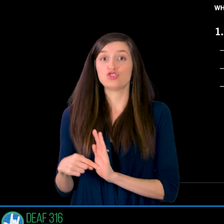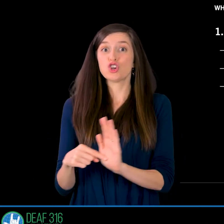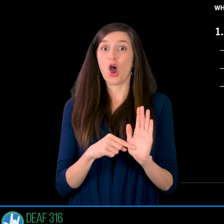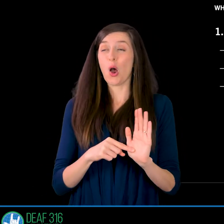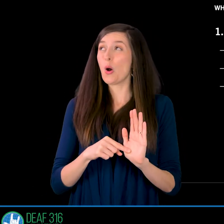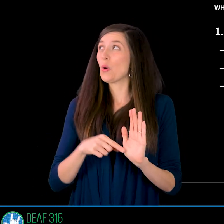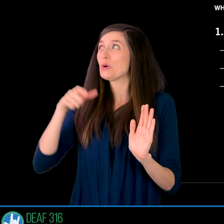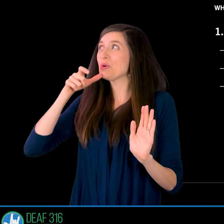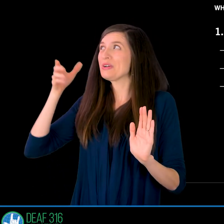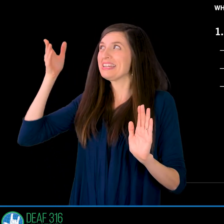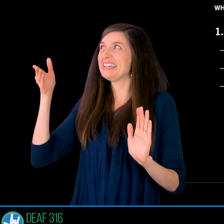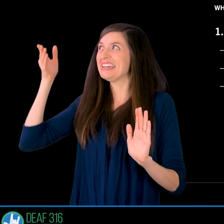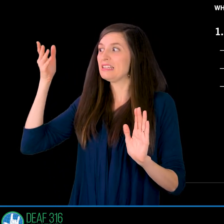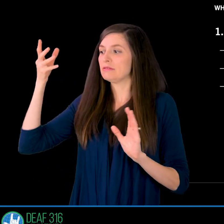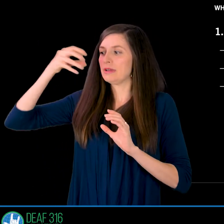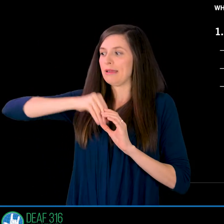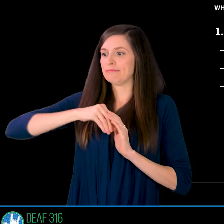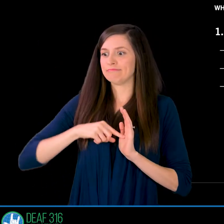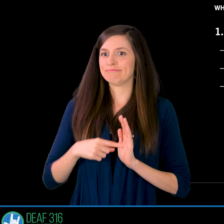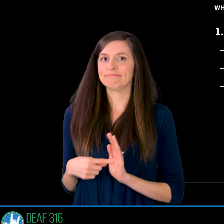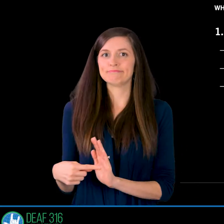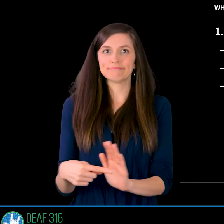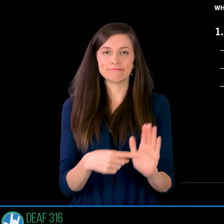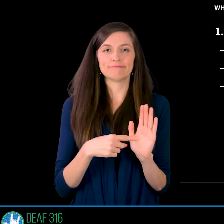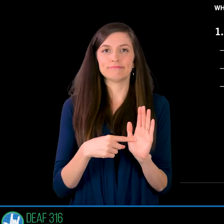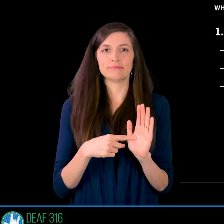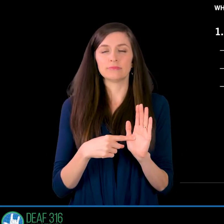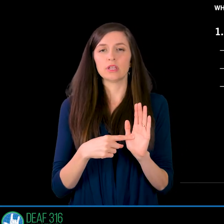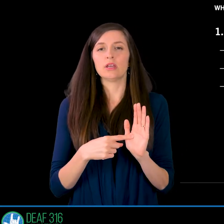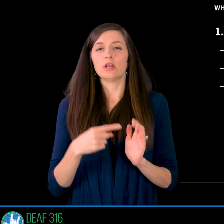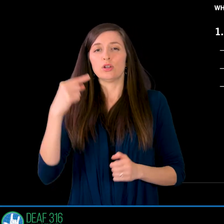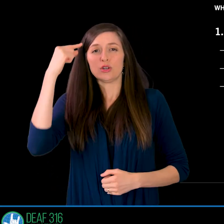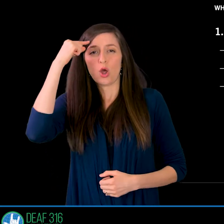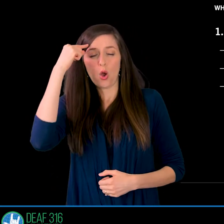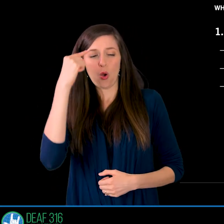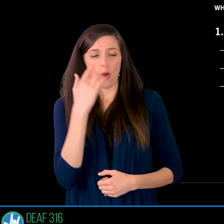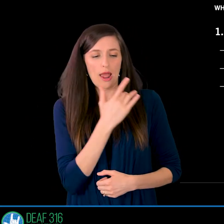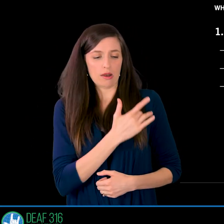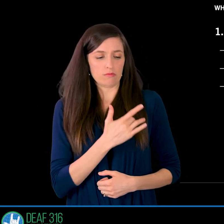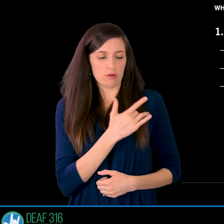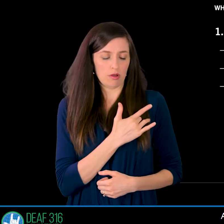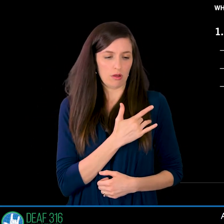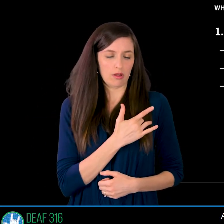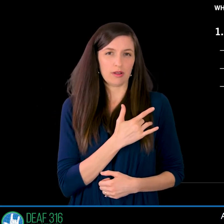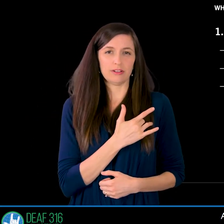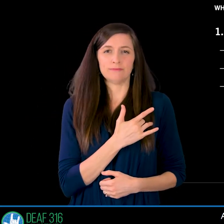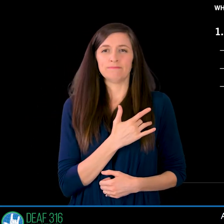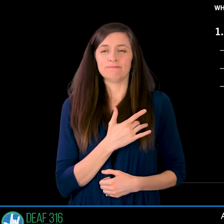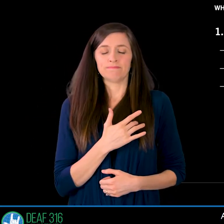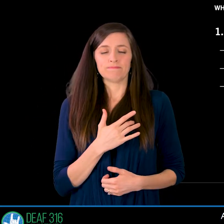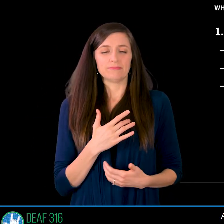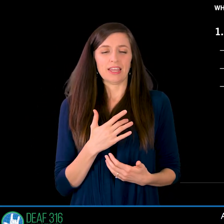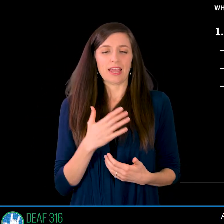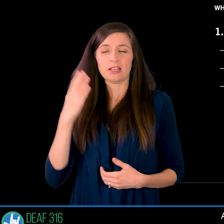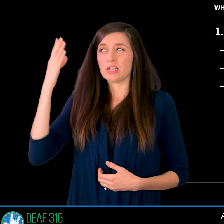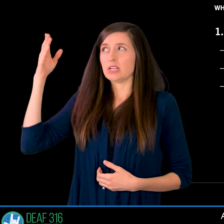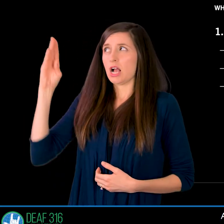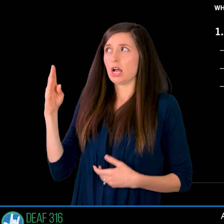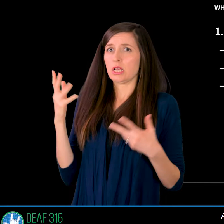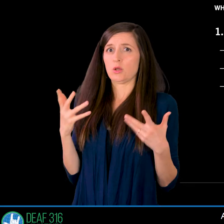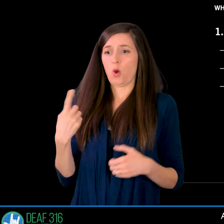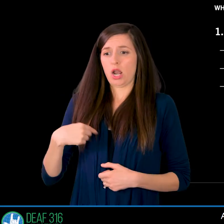go public, since enjoyment and knowing are inside my head and inside my heart, and God doesn't mean to be a